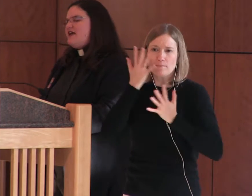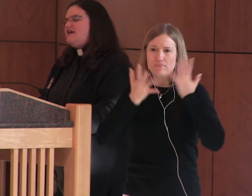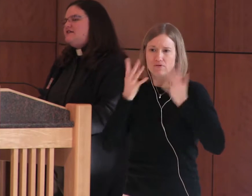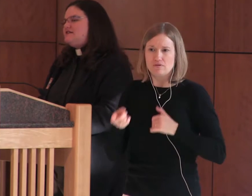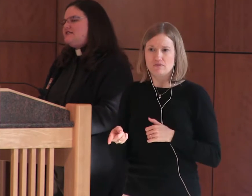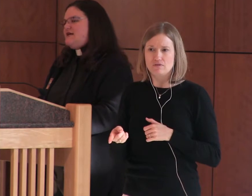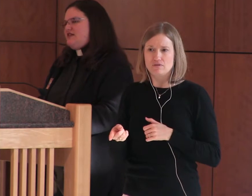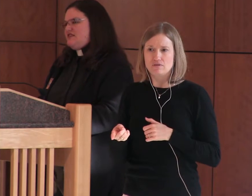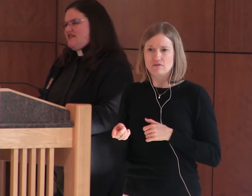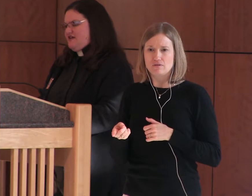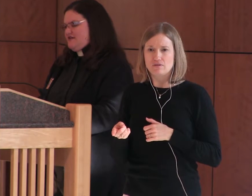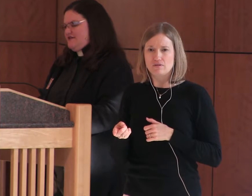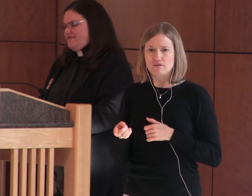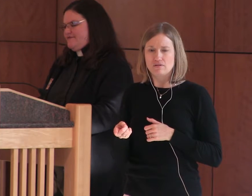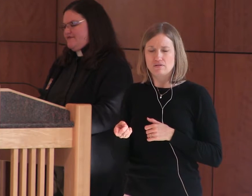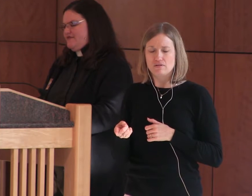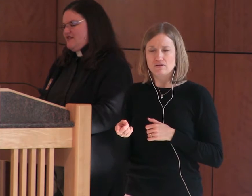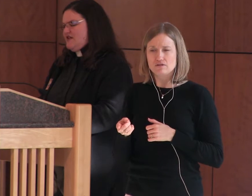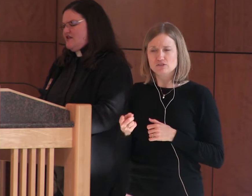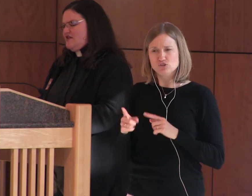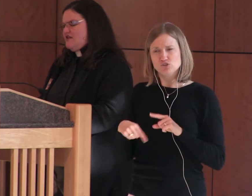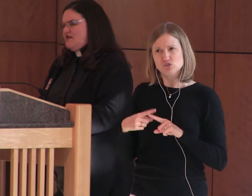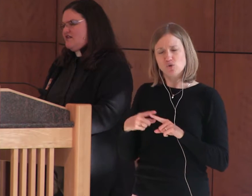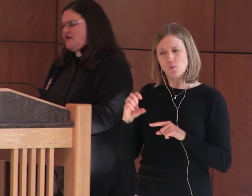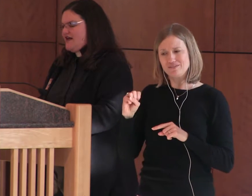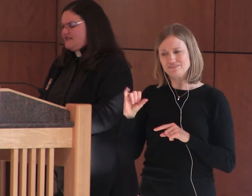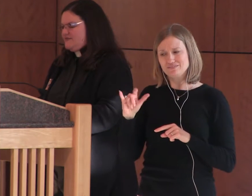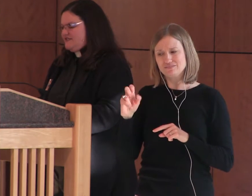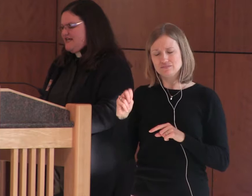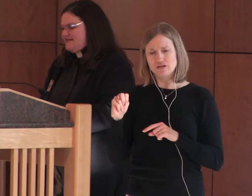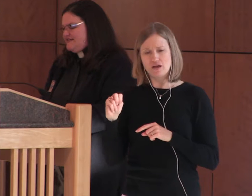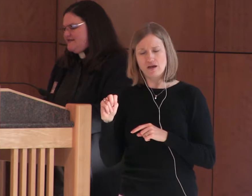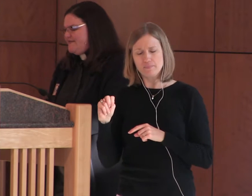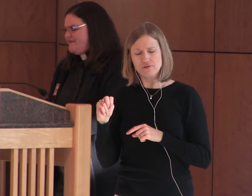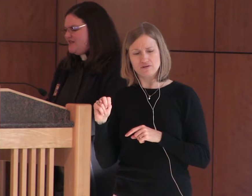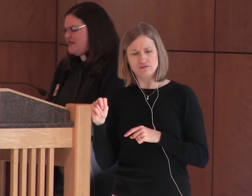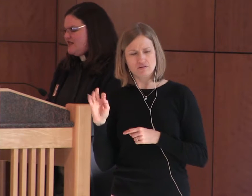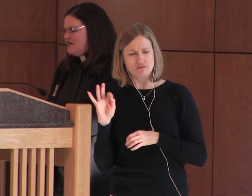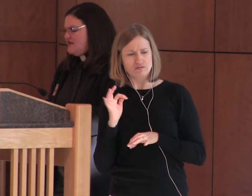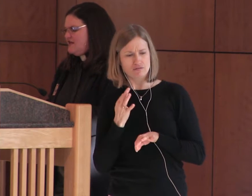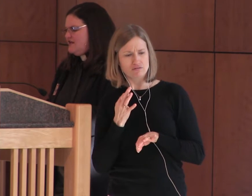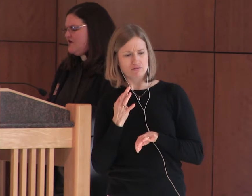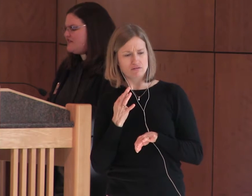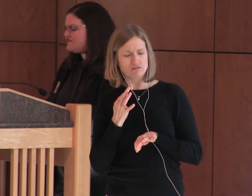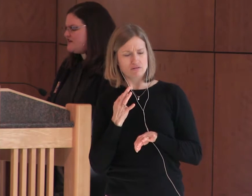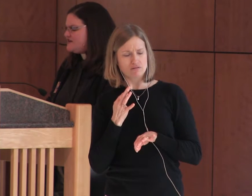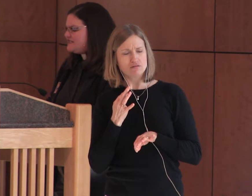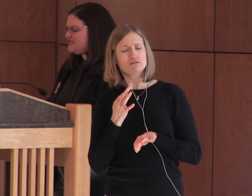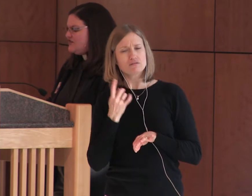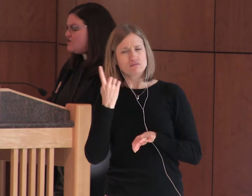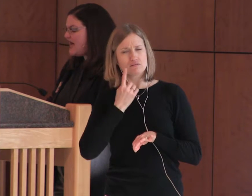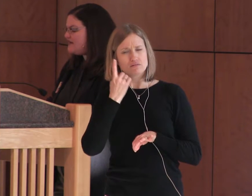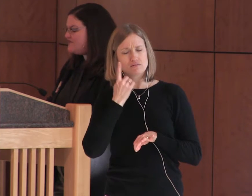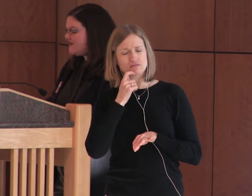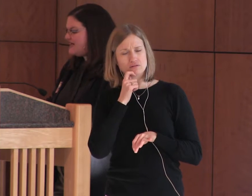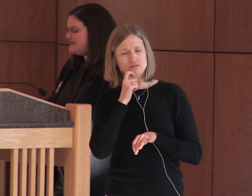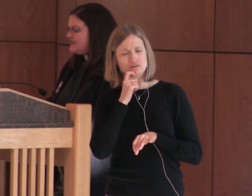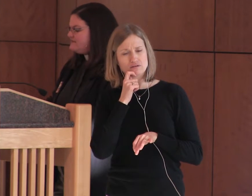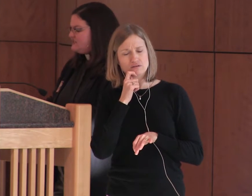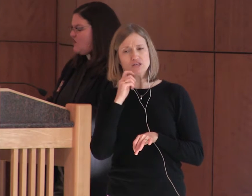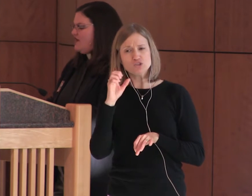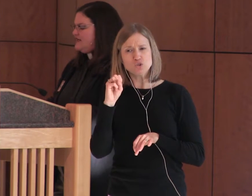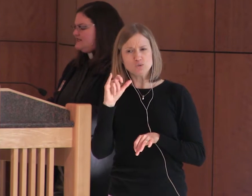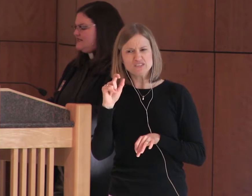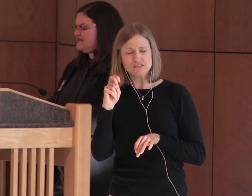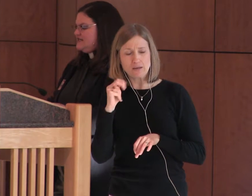actions made Simon think. The gospel says, "Now when the Pharisee who had invited